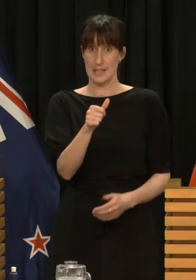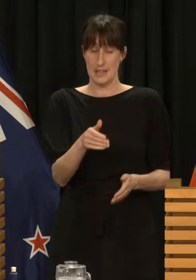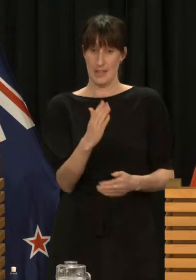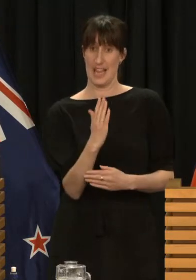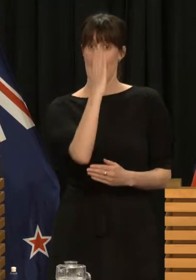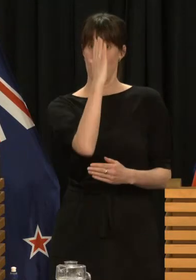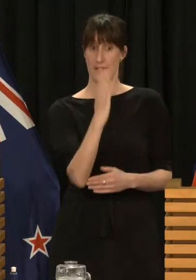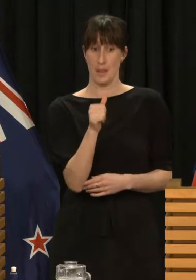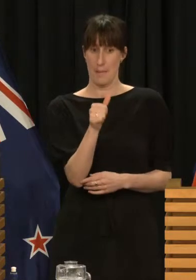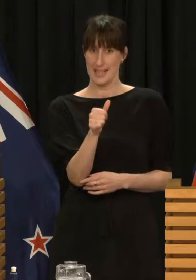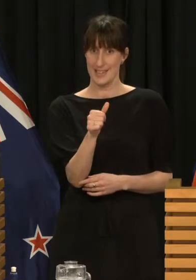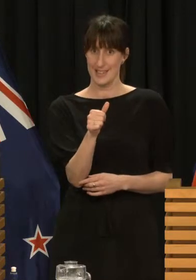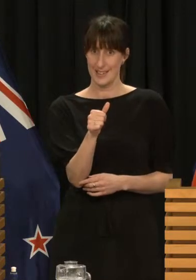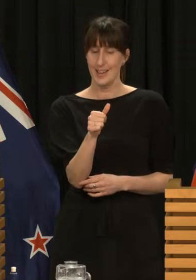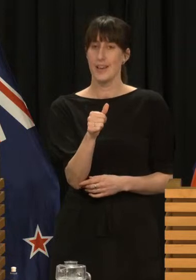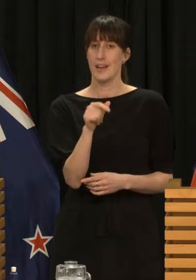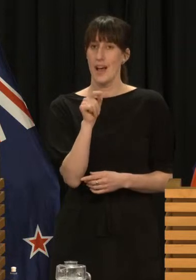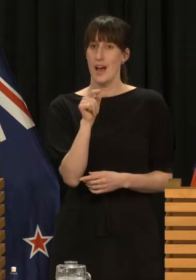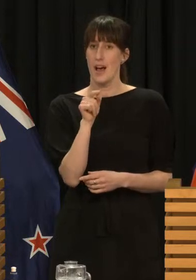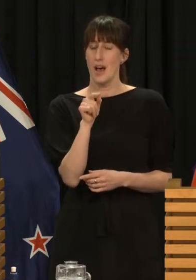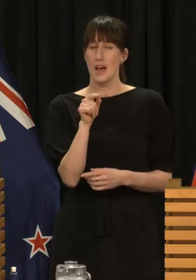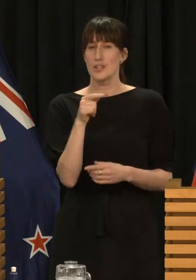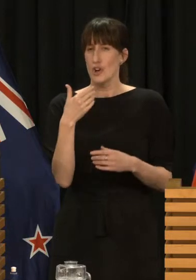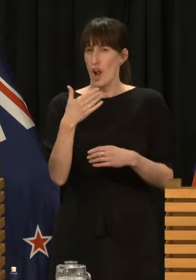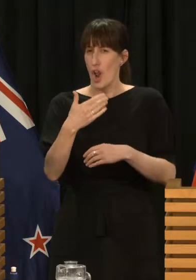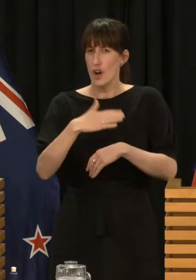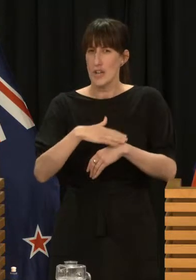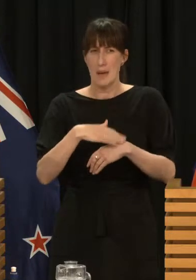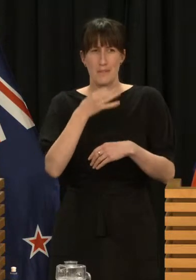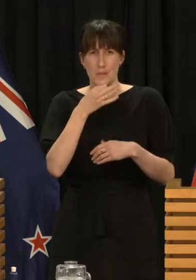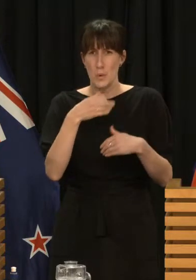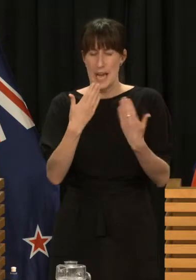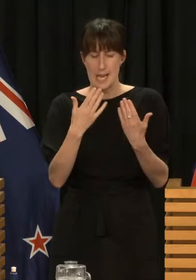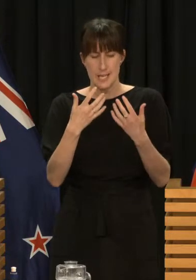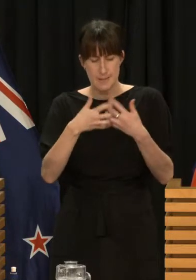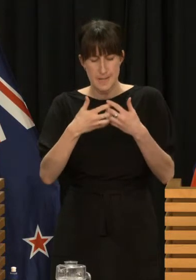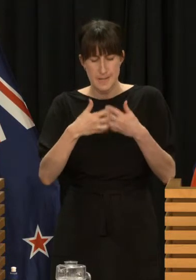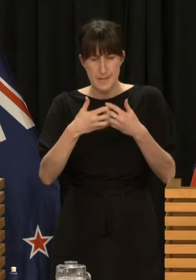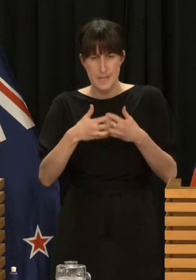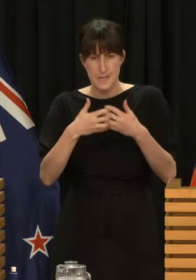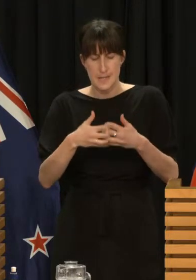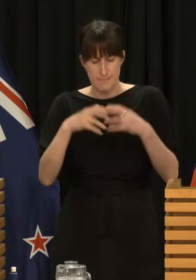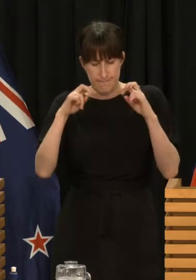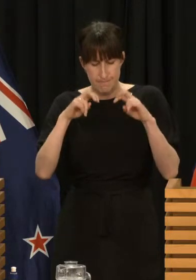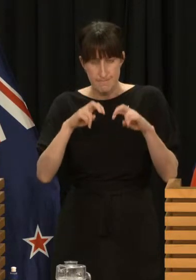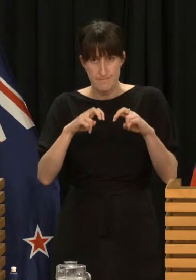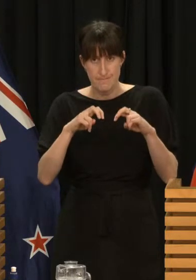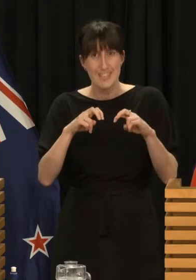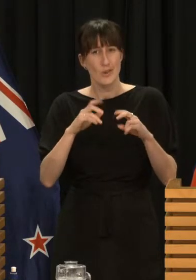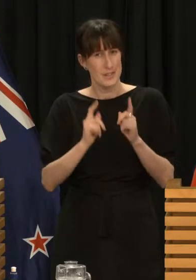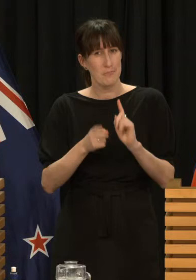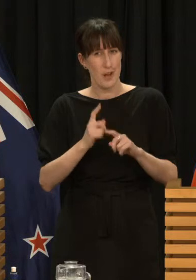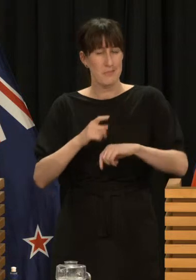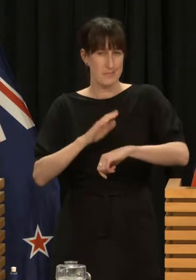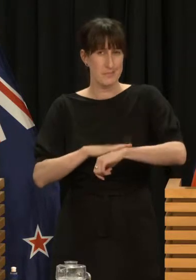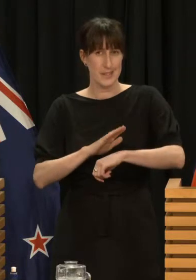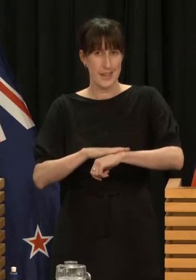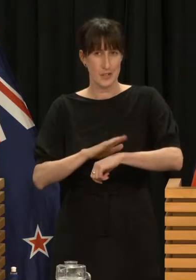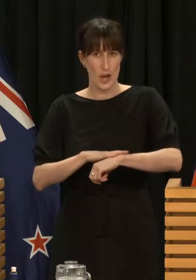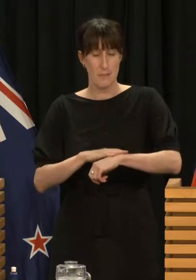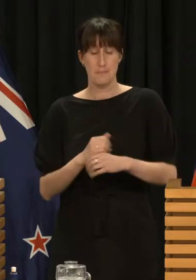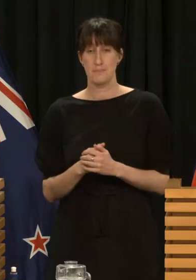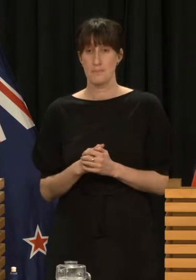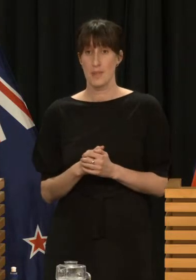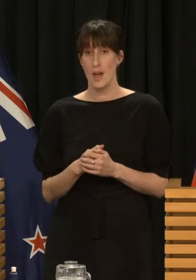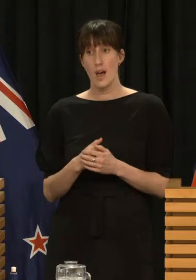thought the transmission had been was most likely. Sometimes these things do take a little bit of time, but the bit